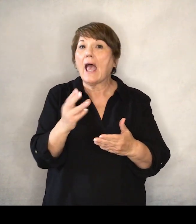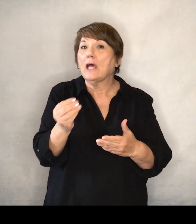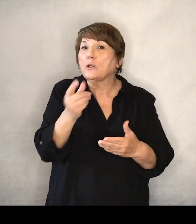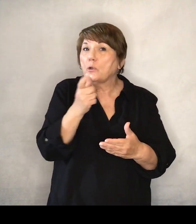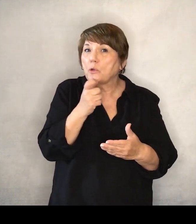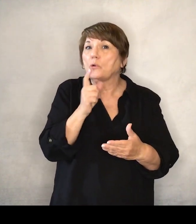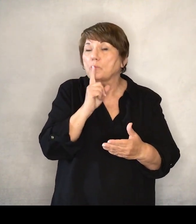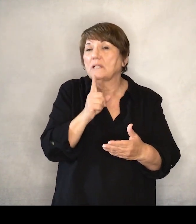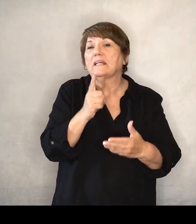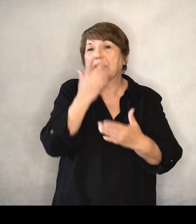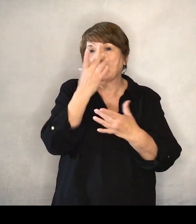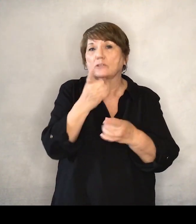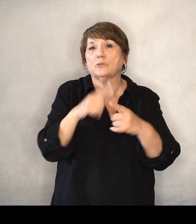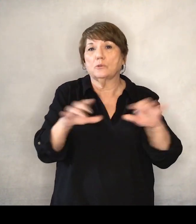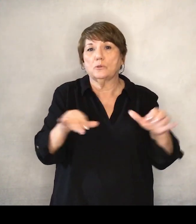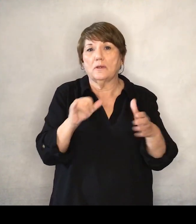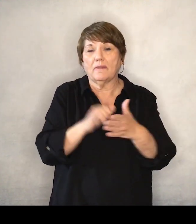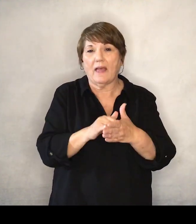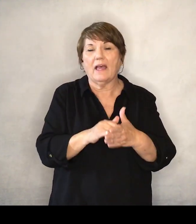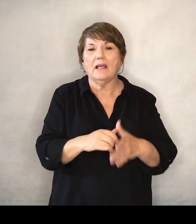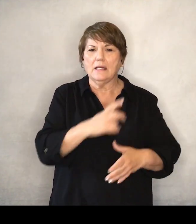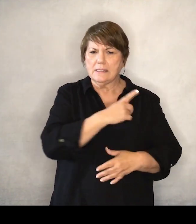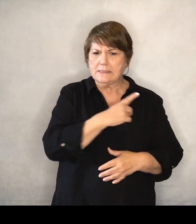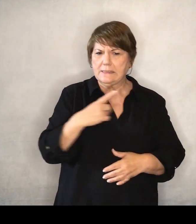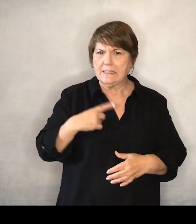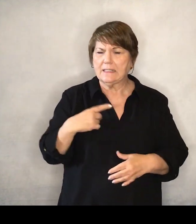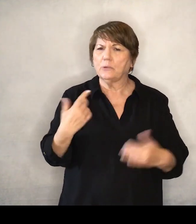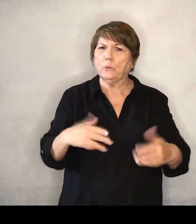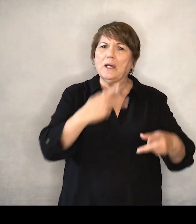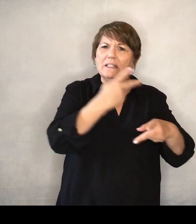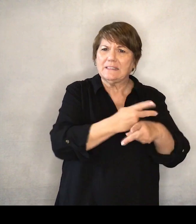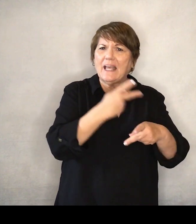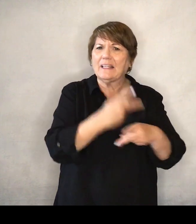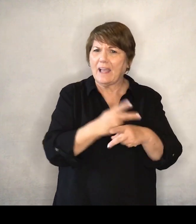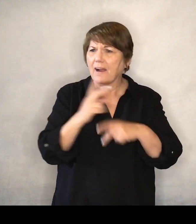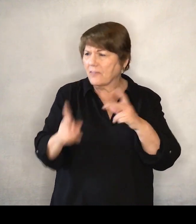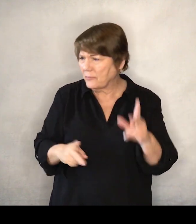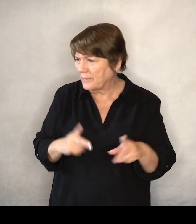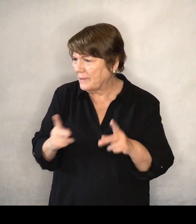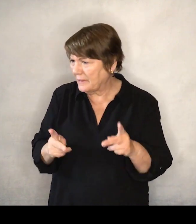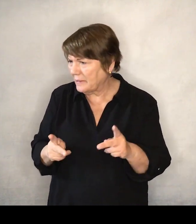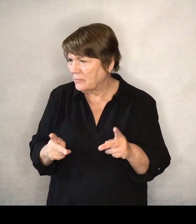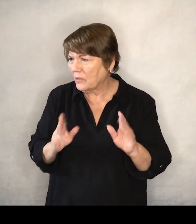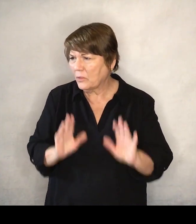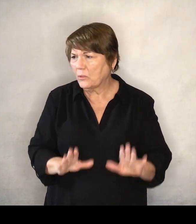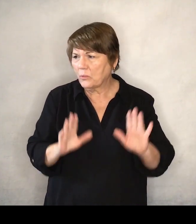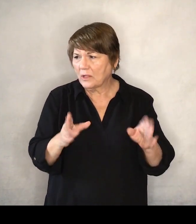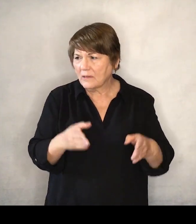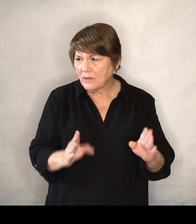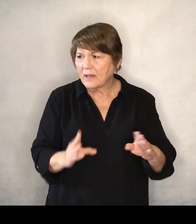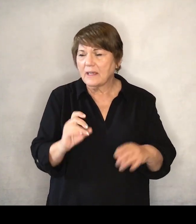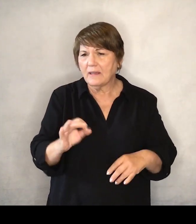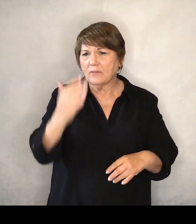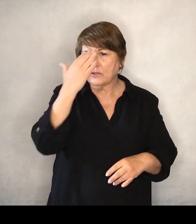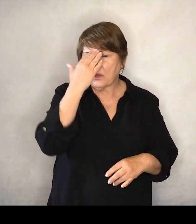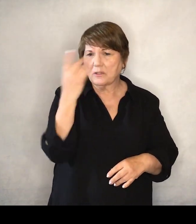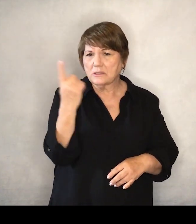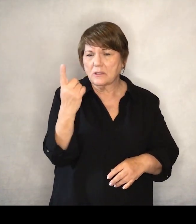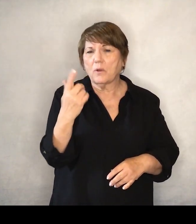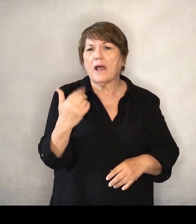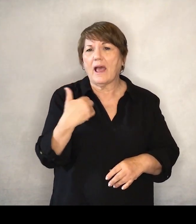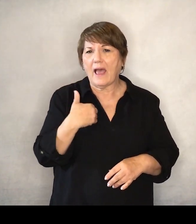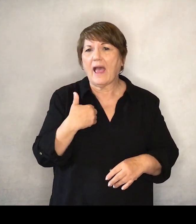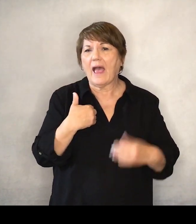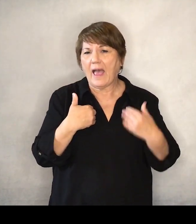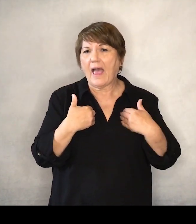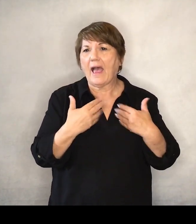it as well. And deacons, they take care of our congregation in so many wonderful ways. So if you know someone that has a really